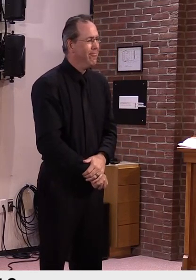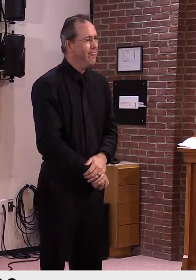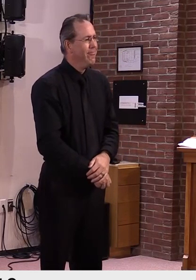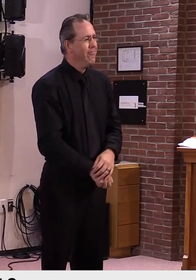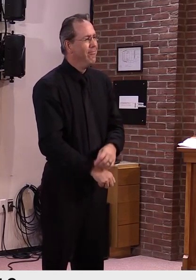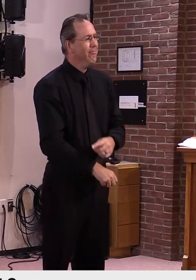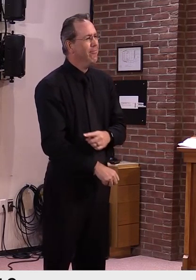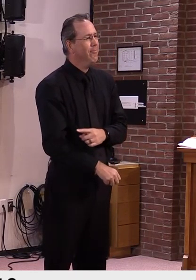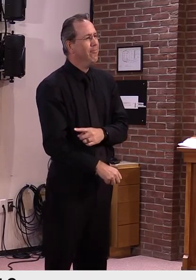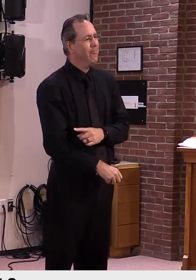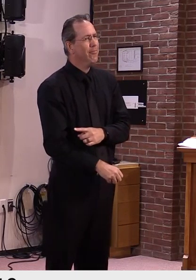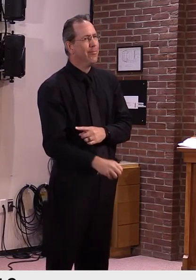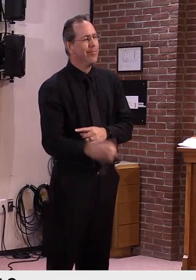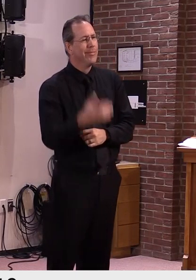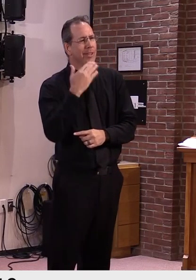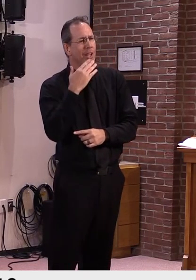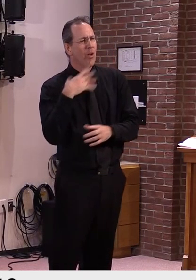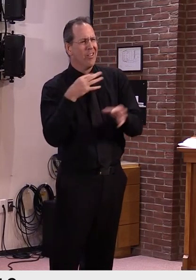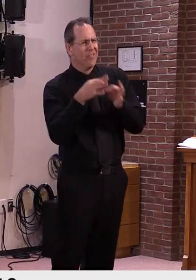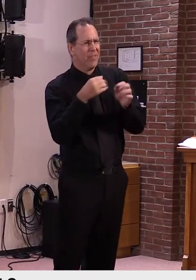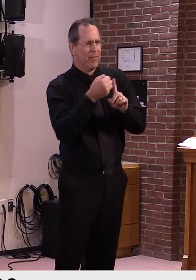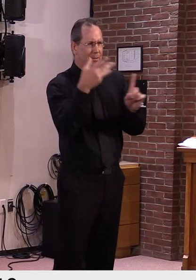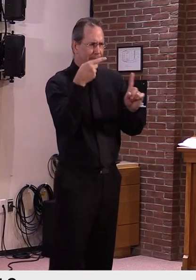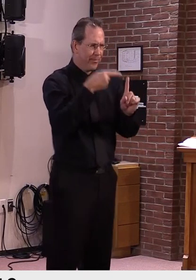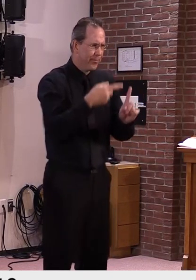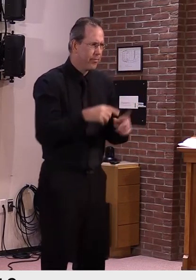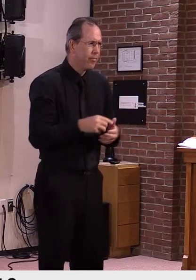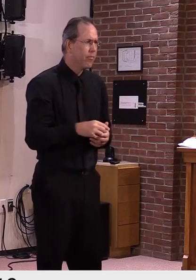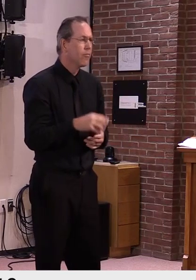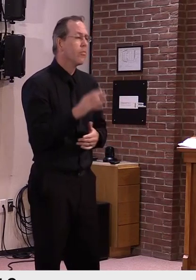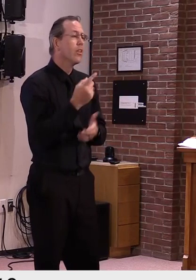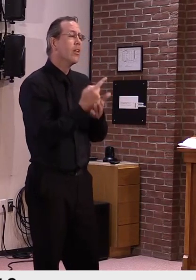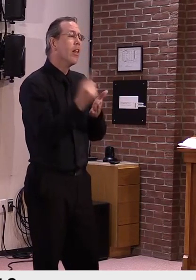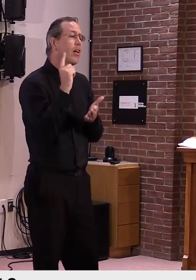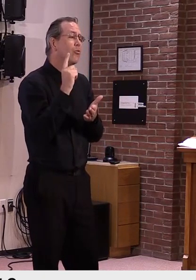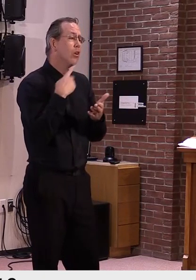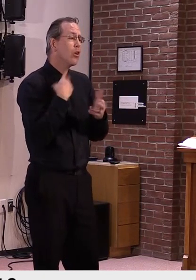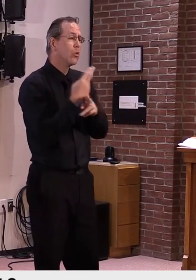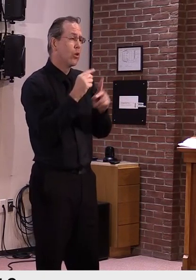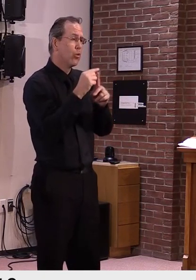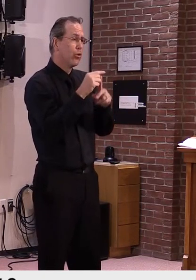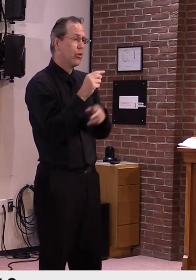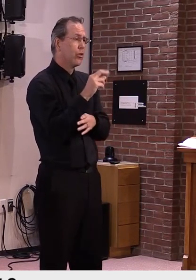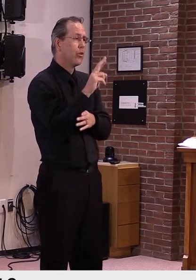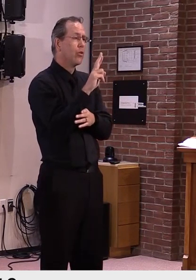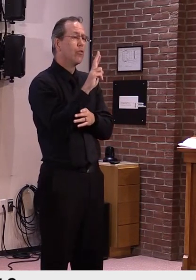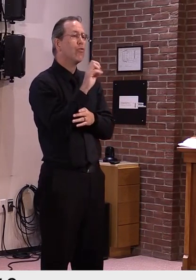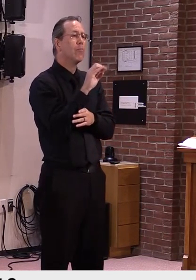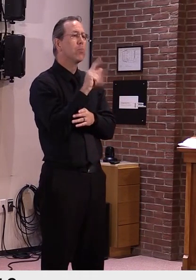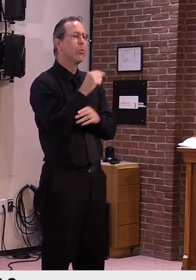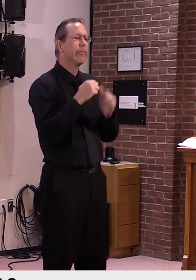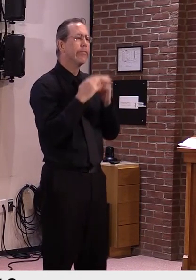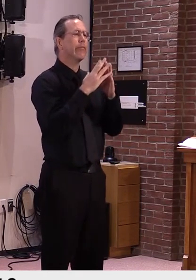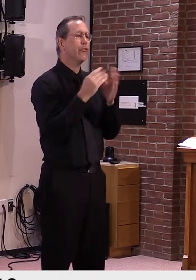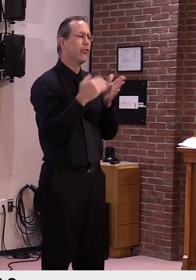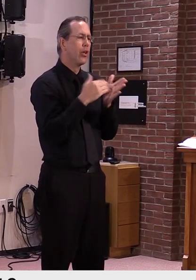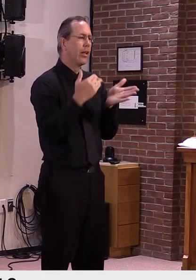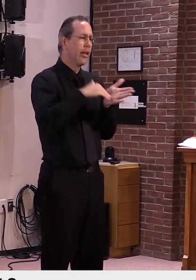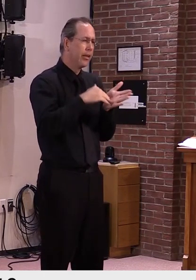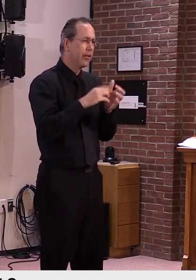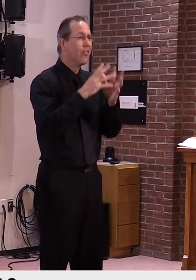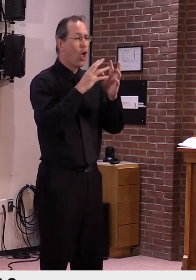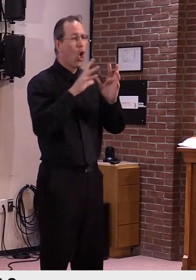know, I don't want to dismiss what I said last week when I used the word reboot, like you happened to do just a little while ago, because